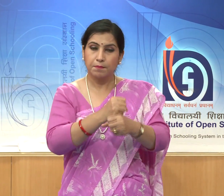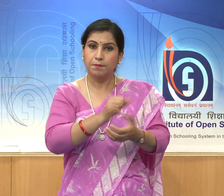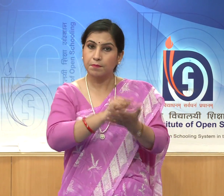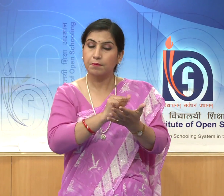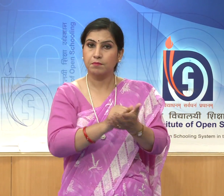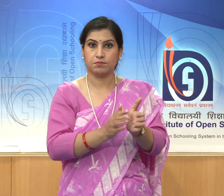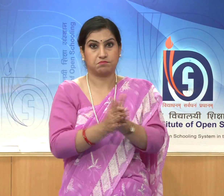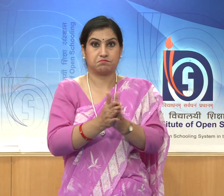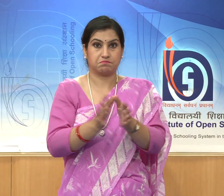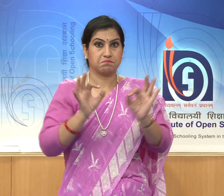is very interesting.